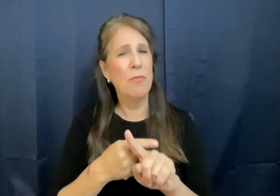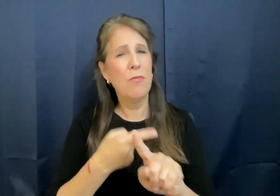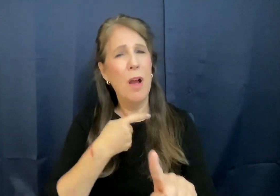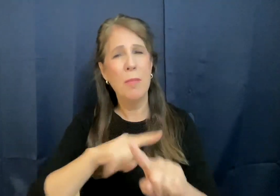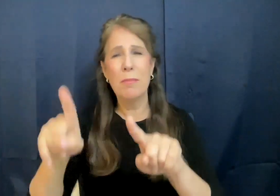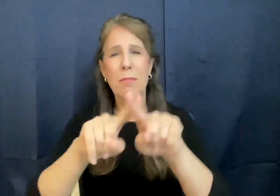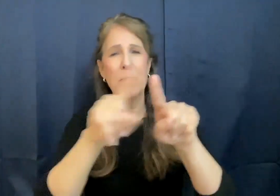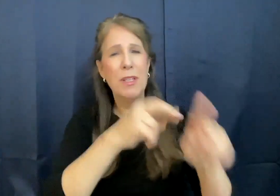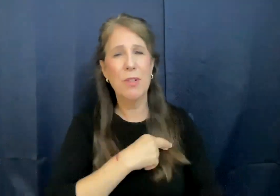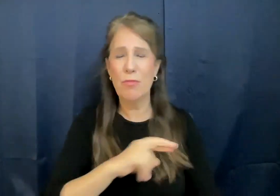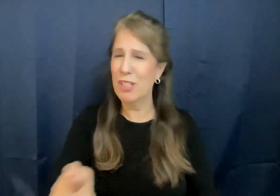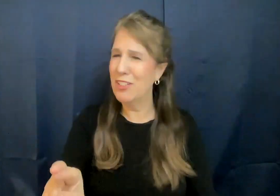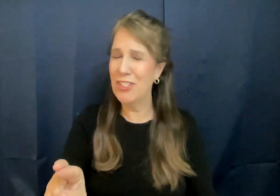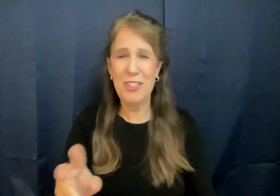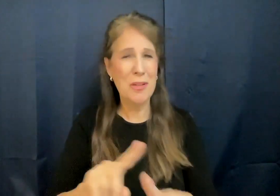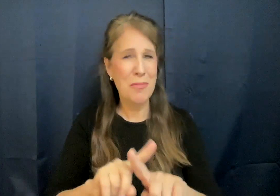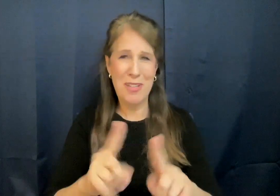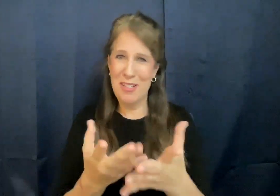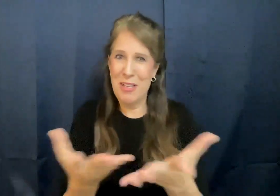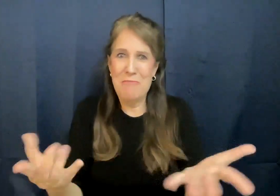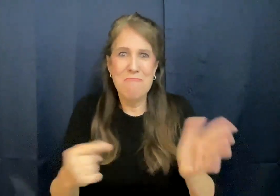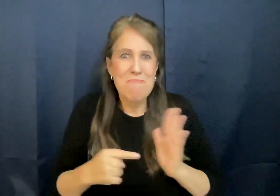massive show of solidarity.